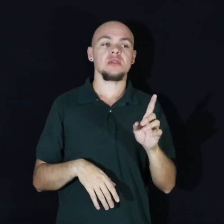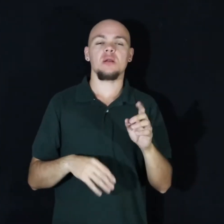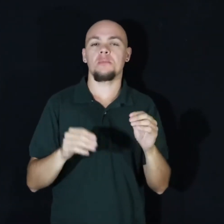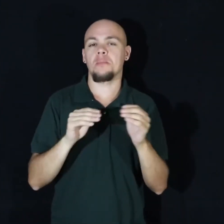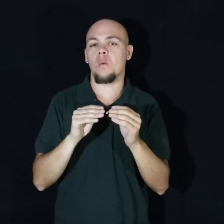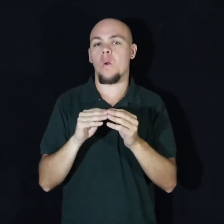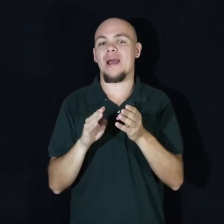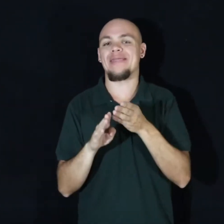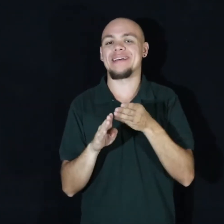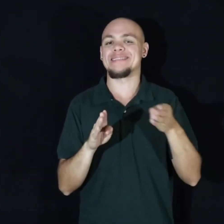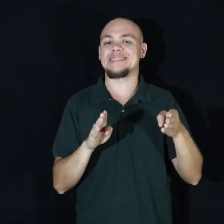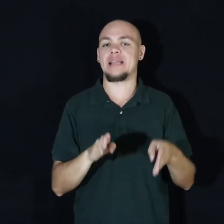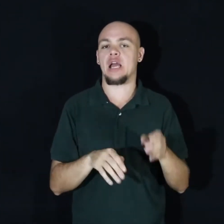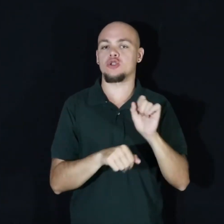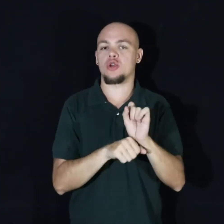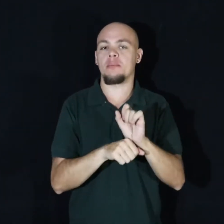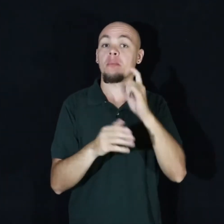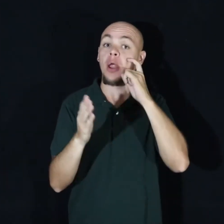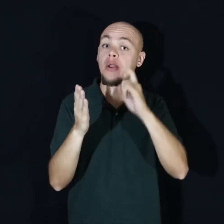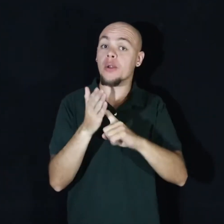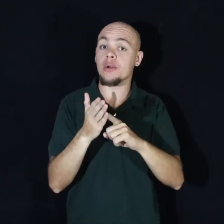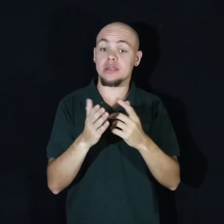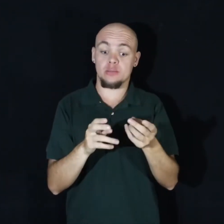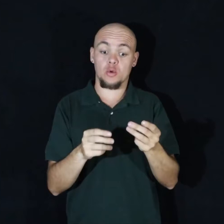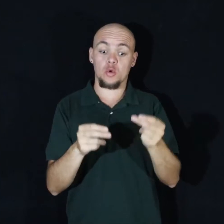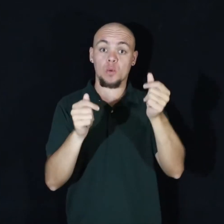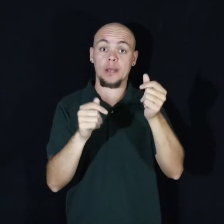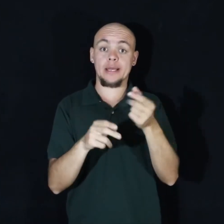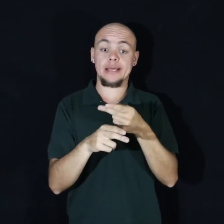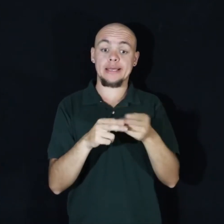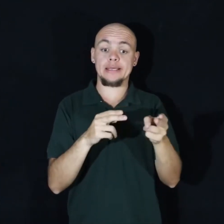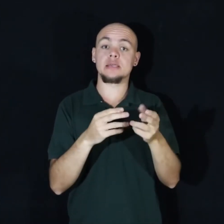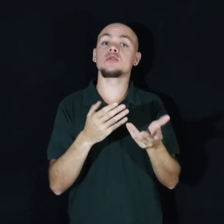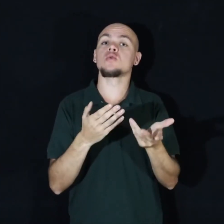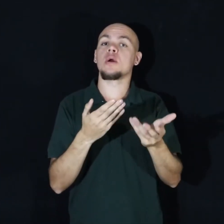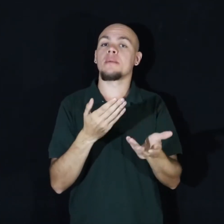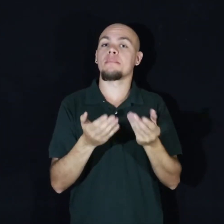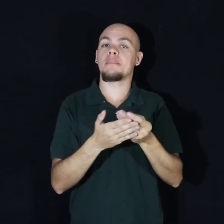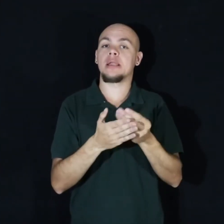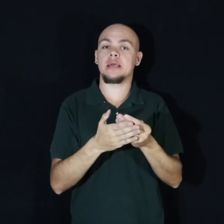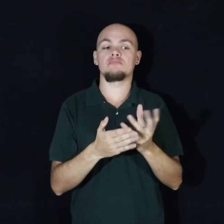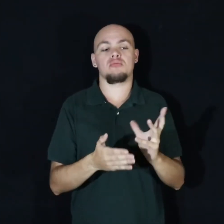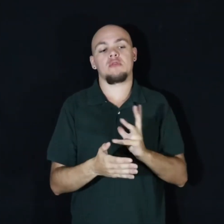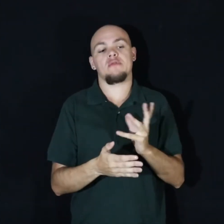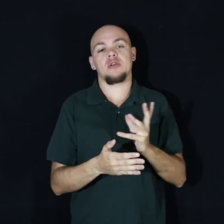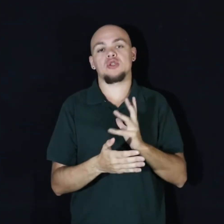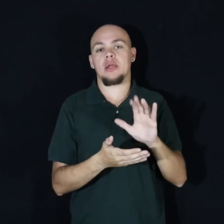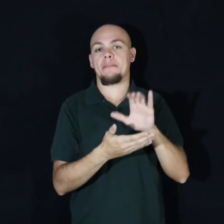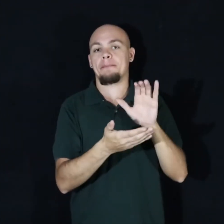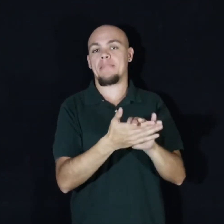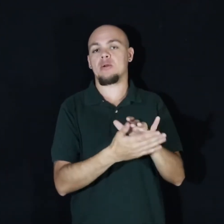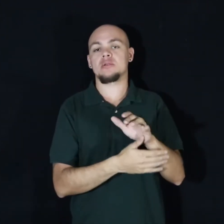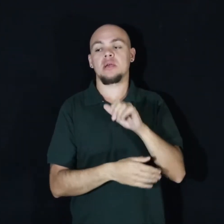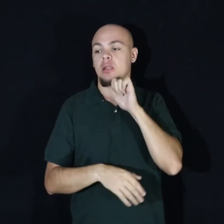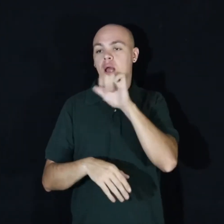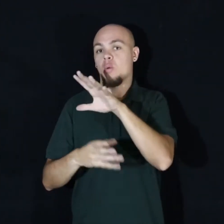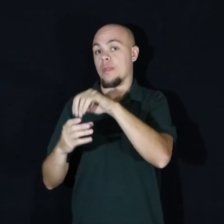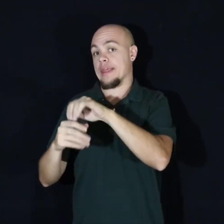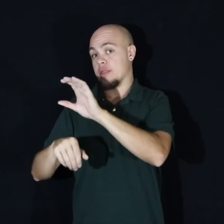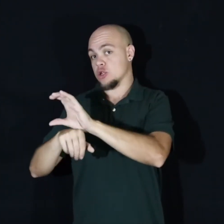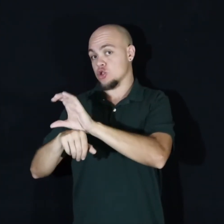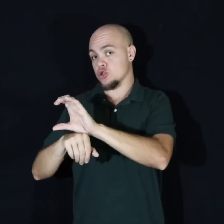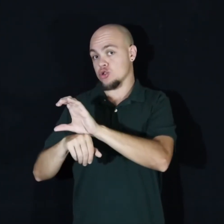about the officiating side hustle. There are a lot of pastors who found that they can pick up some quick and easy dollars by officiating